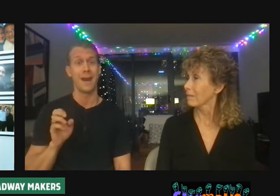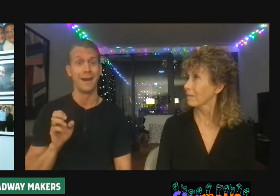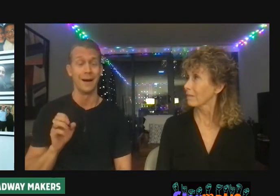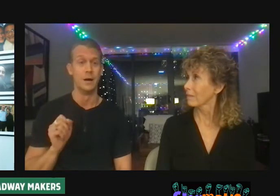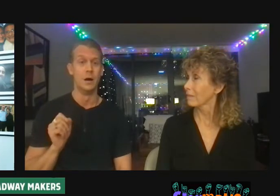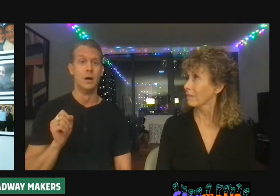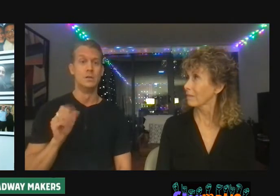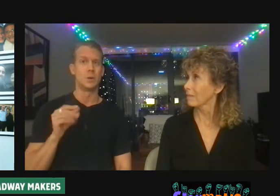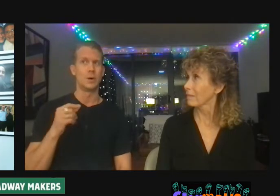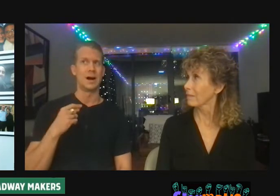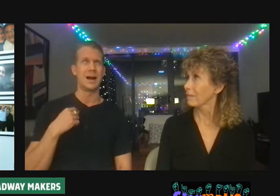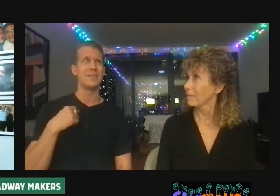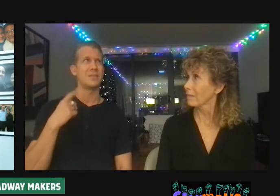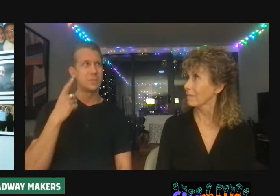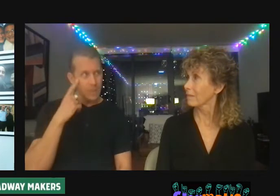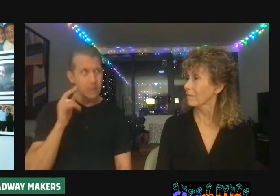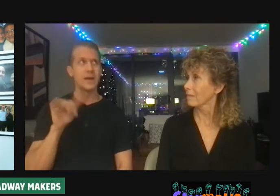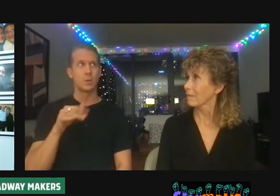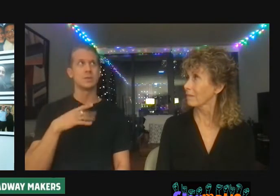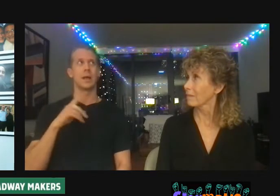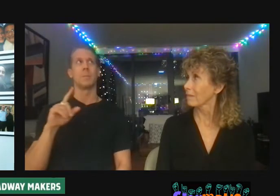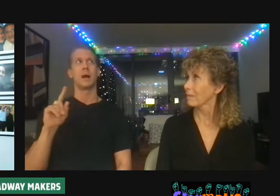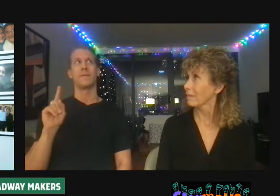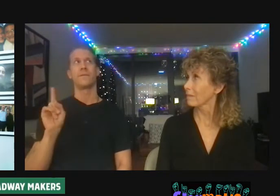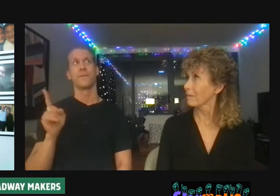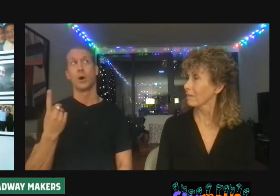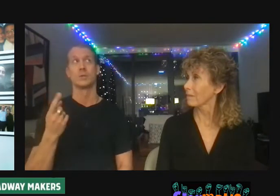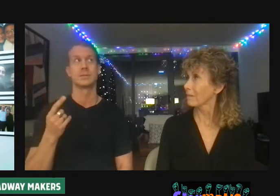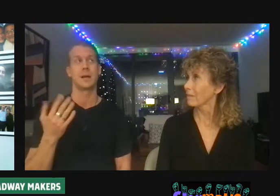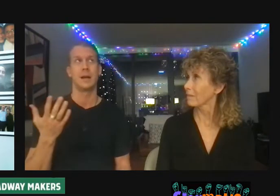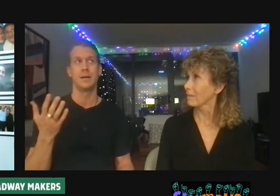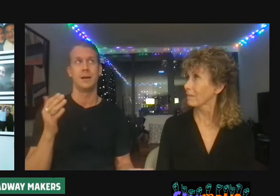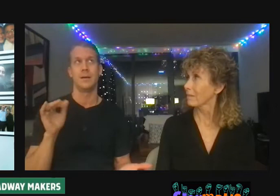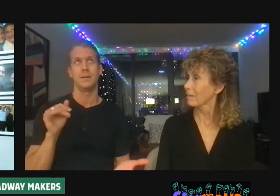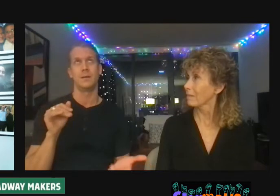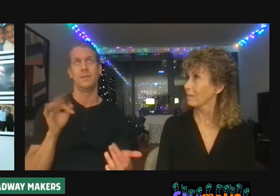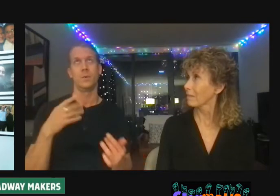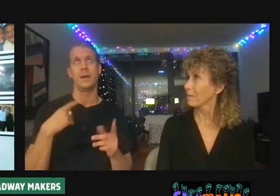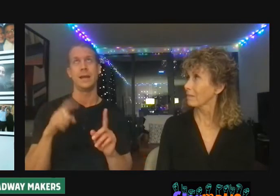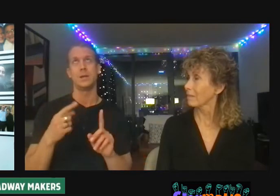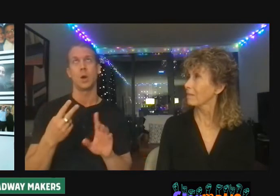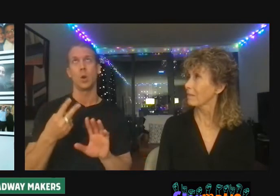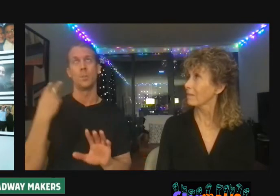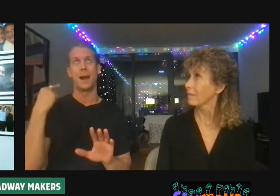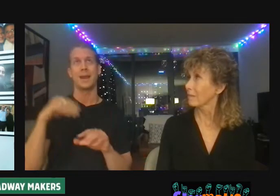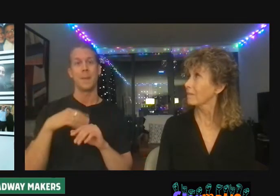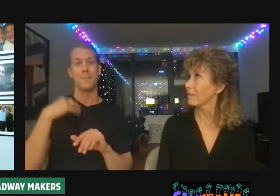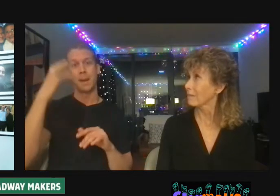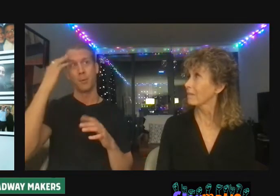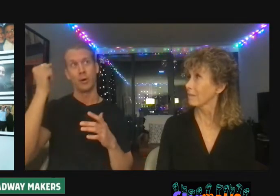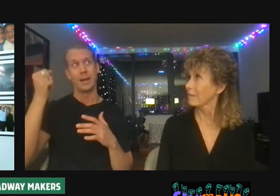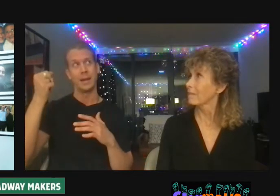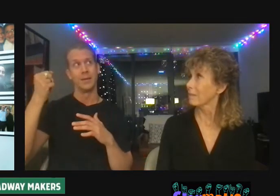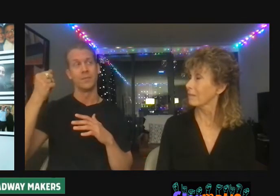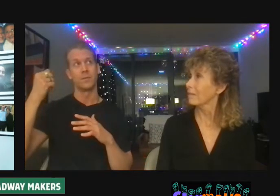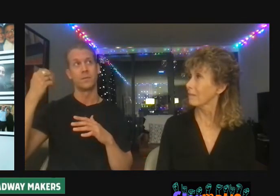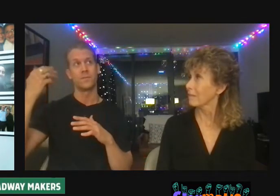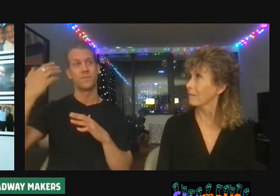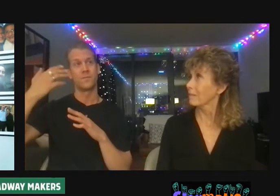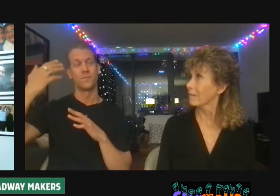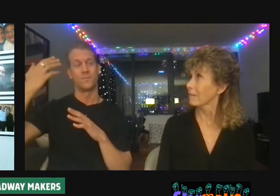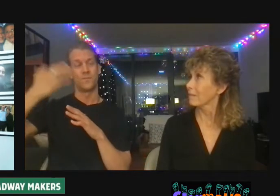third grade. So I think that was like my first, and if we need to go look back in my memory